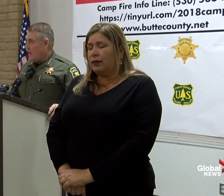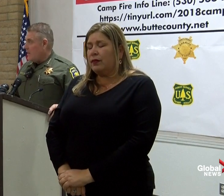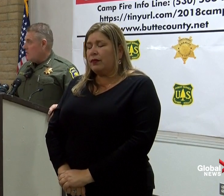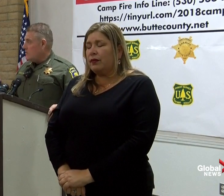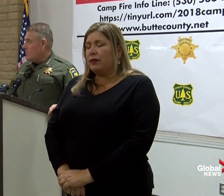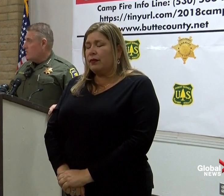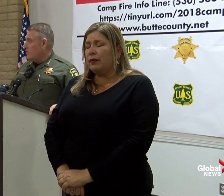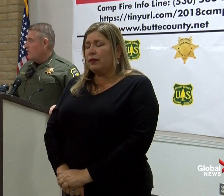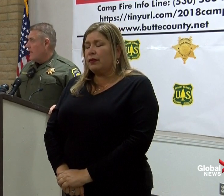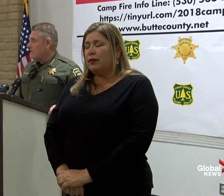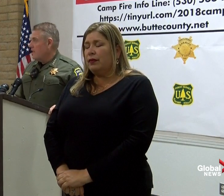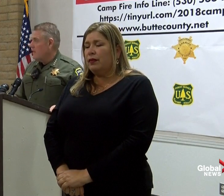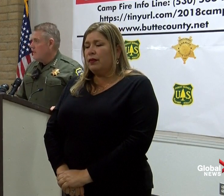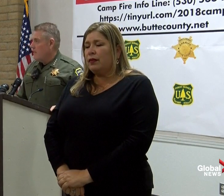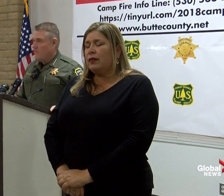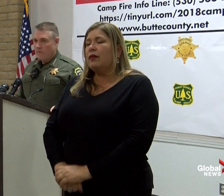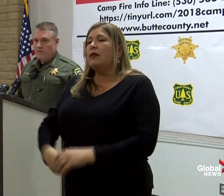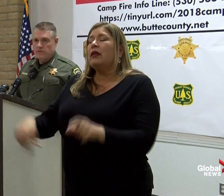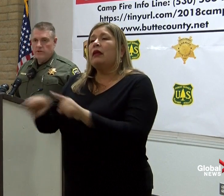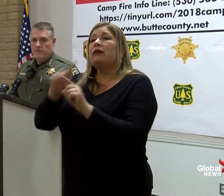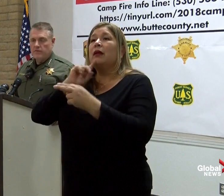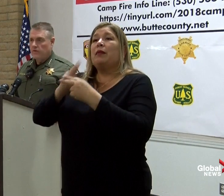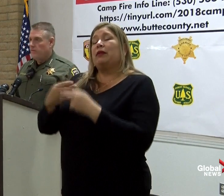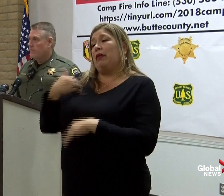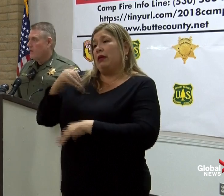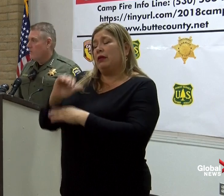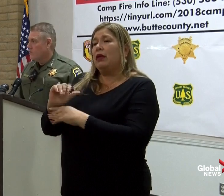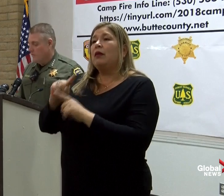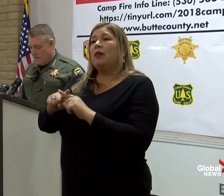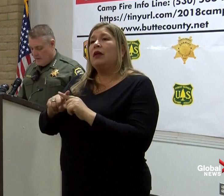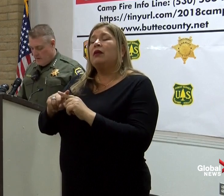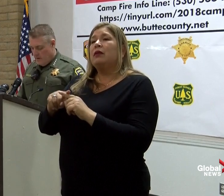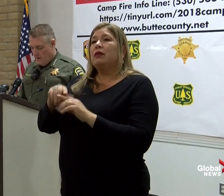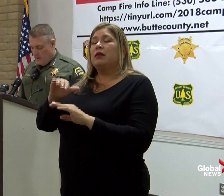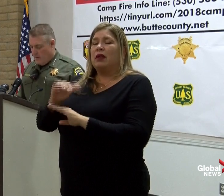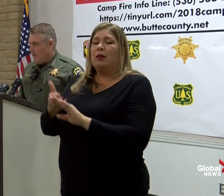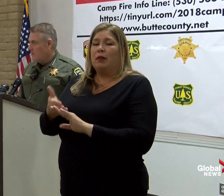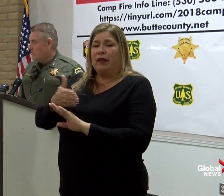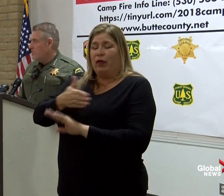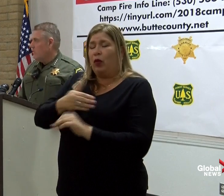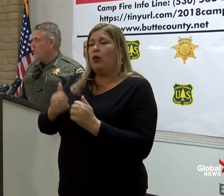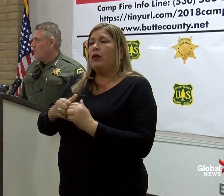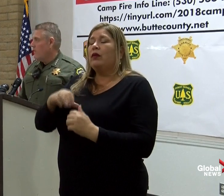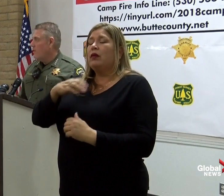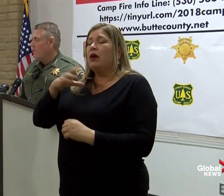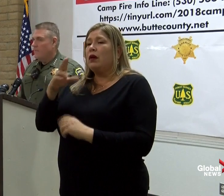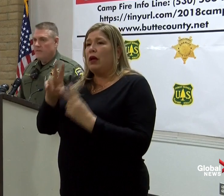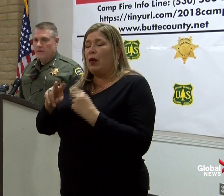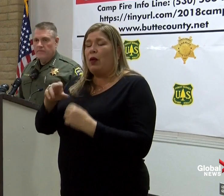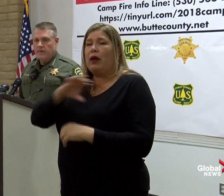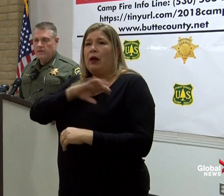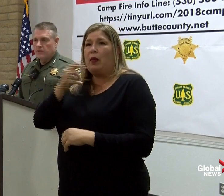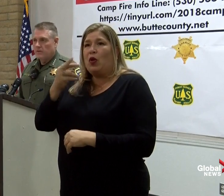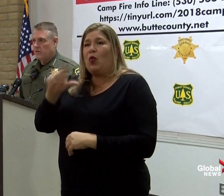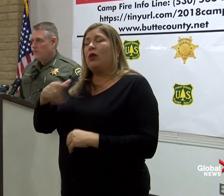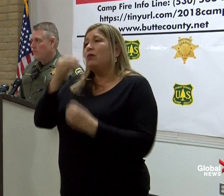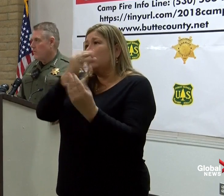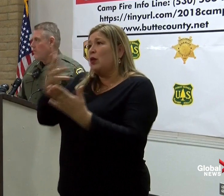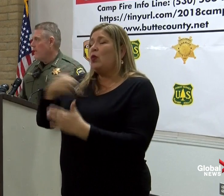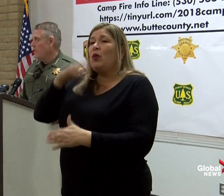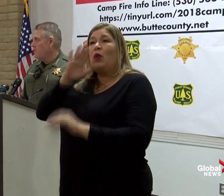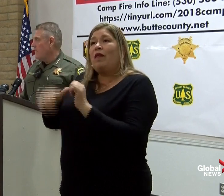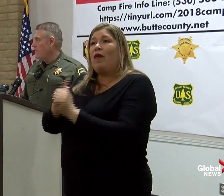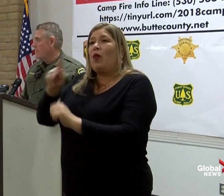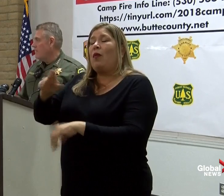As I spoke to you last night and the night before when Chief Newman from the Highway Patrol was here, I told you that we would follow up on the information that there